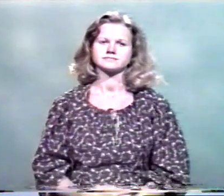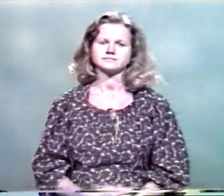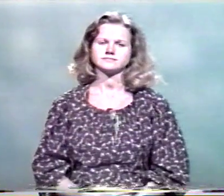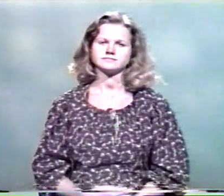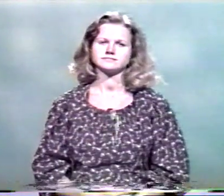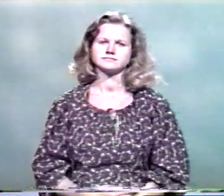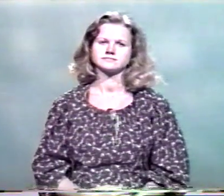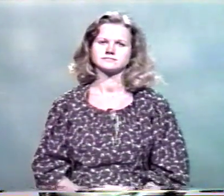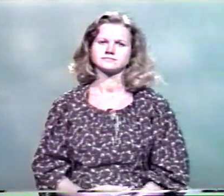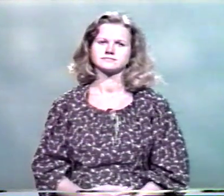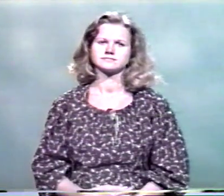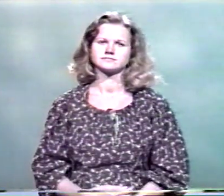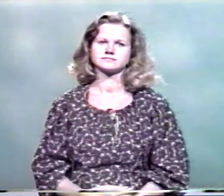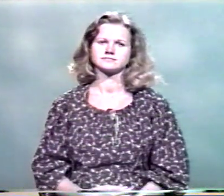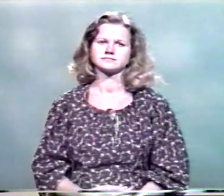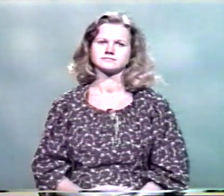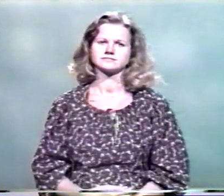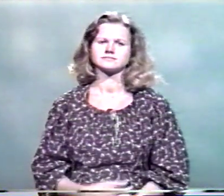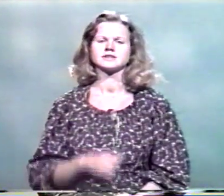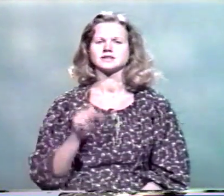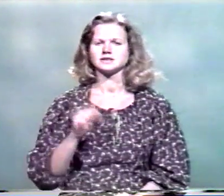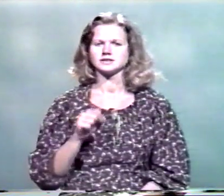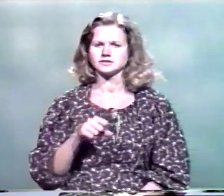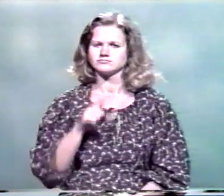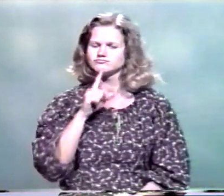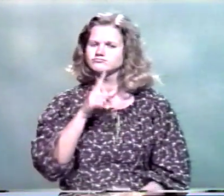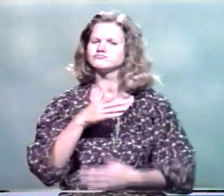Yes, we really enjoyed it. We had a good time.